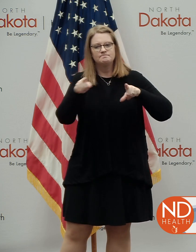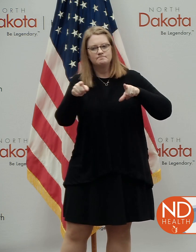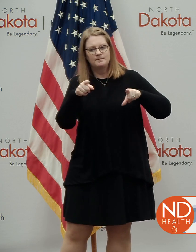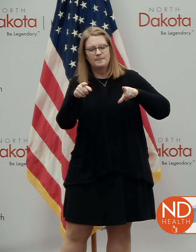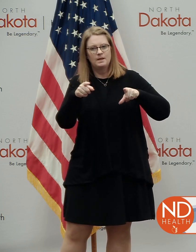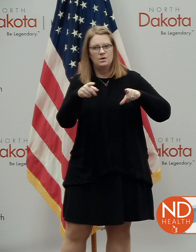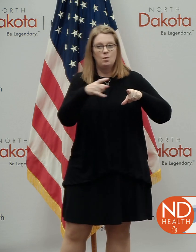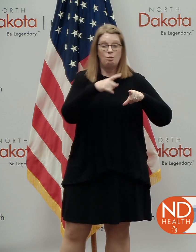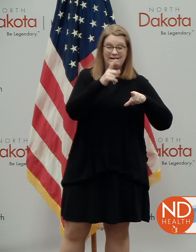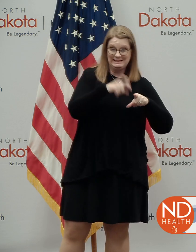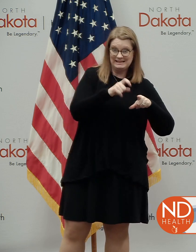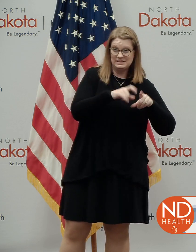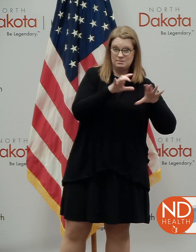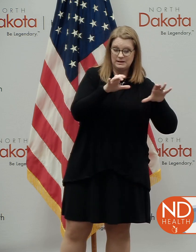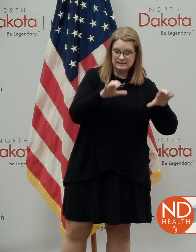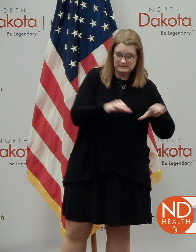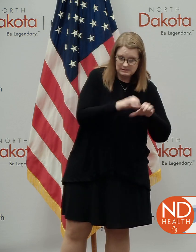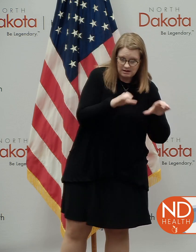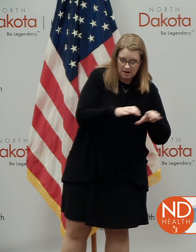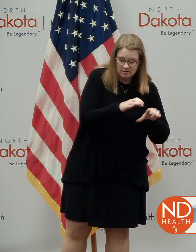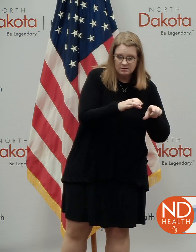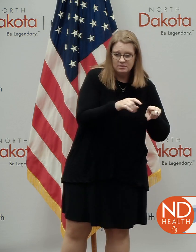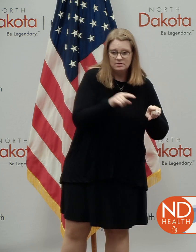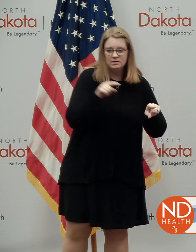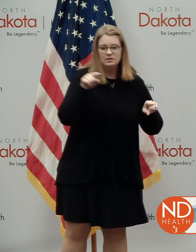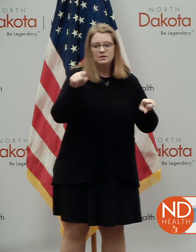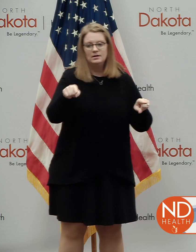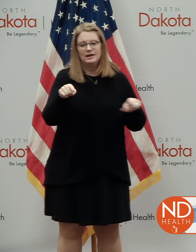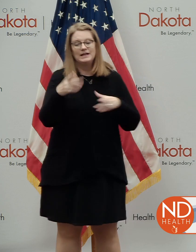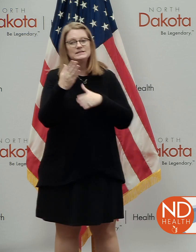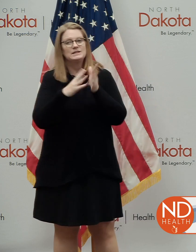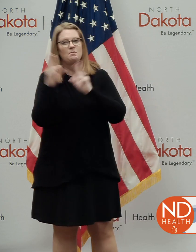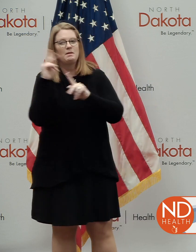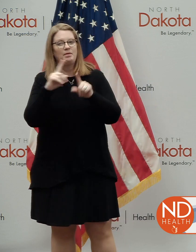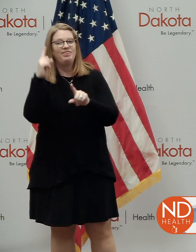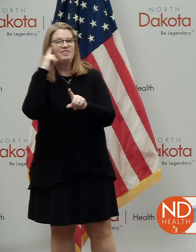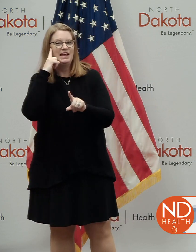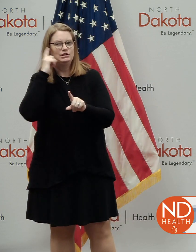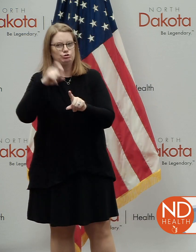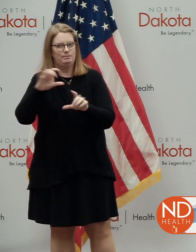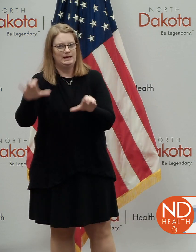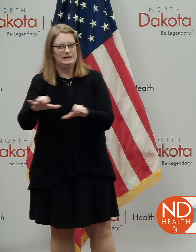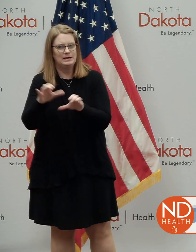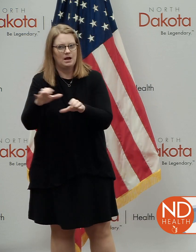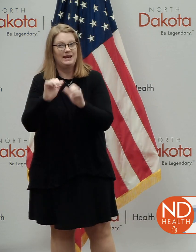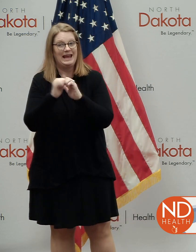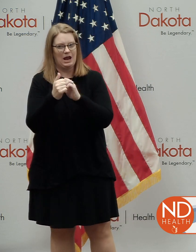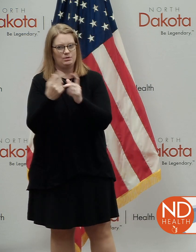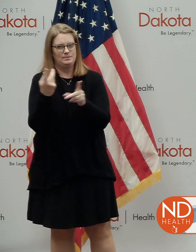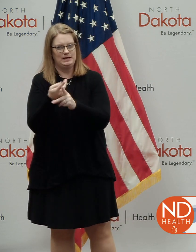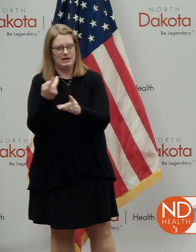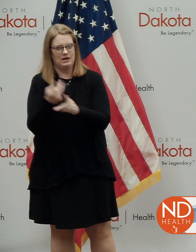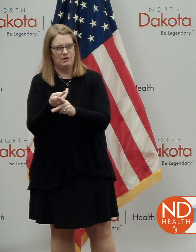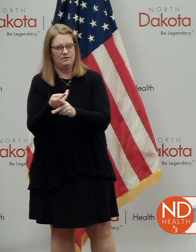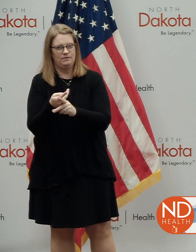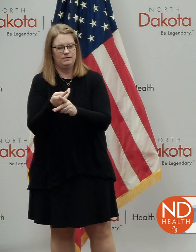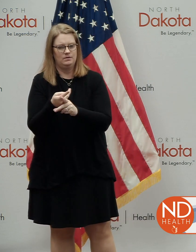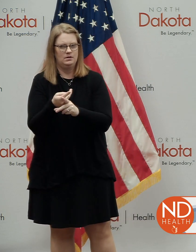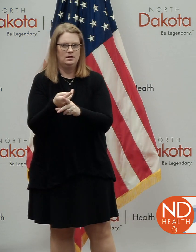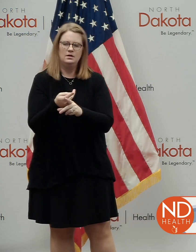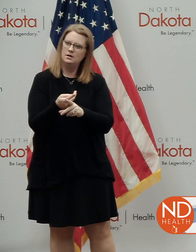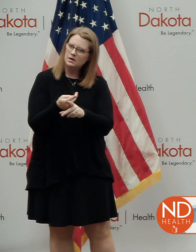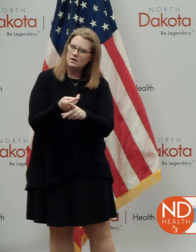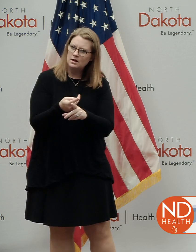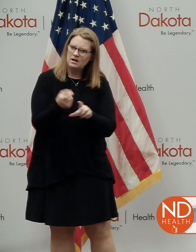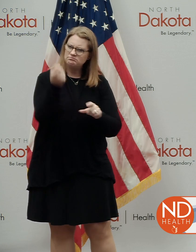what needs to be done and what some people think should be done and how it's being done. And that's affecting